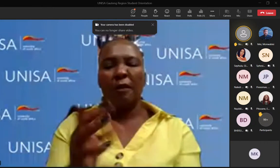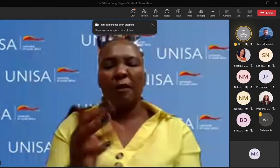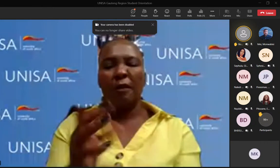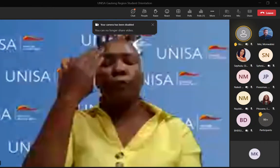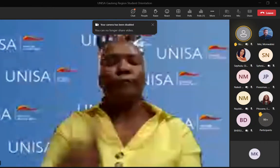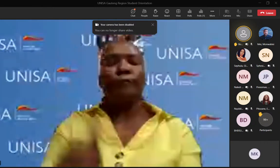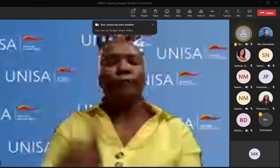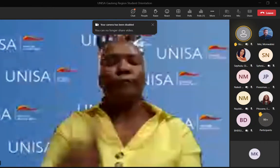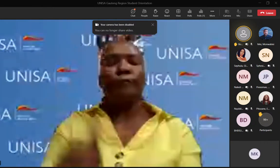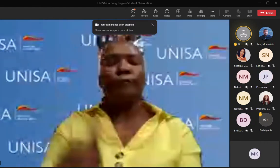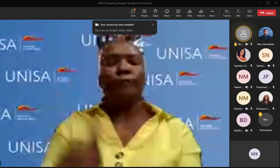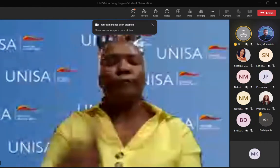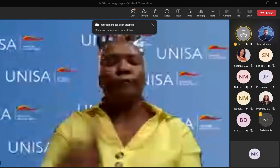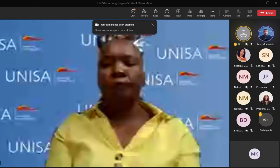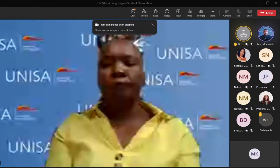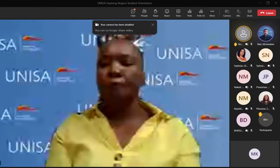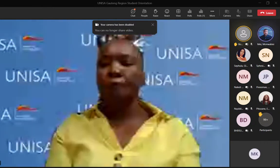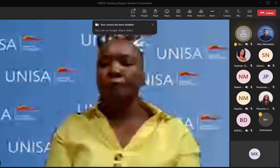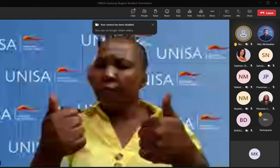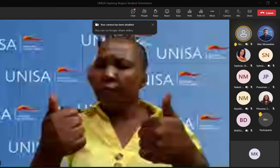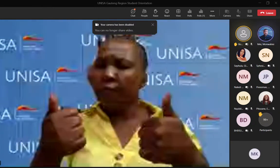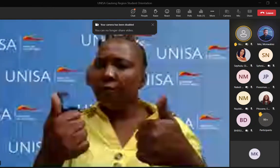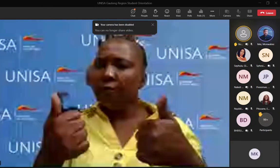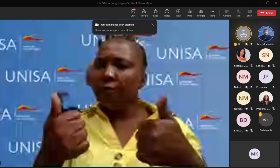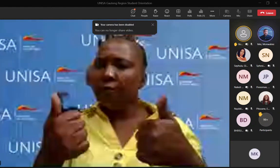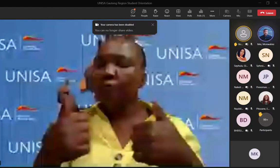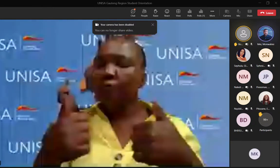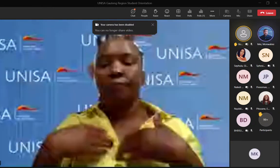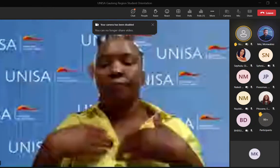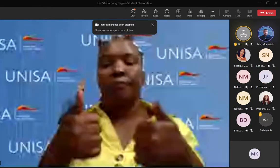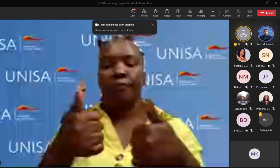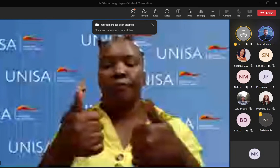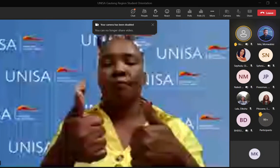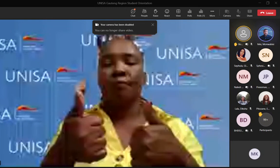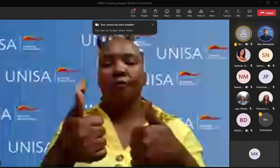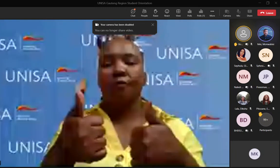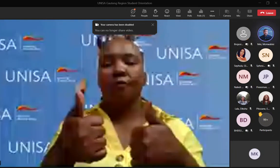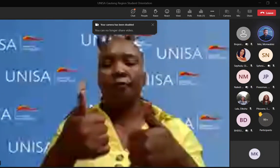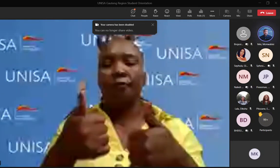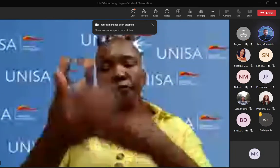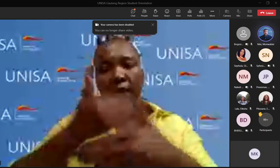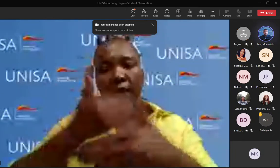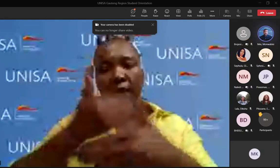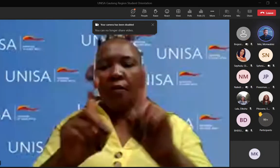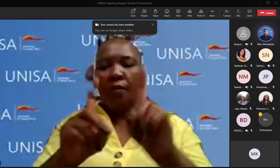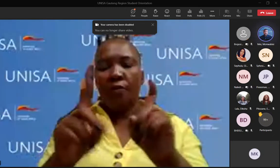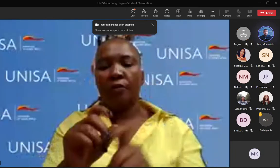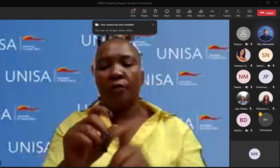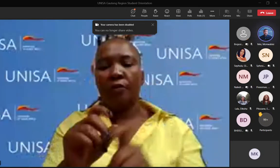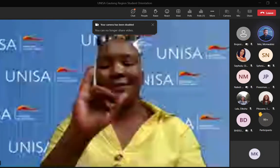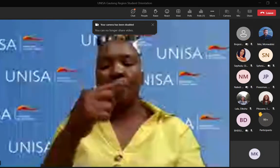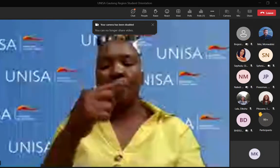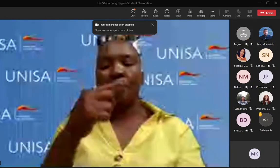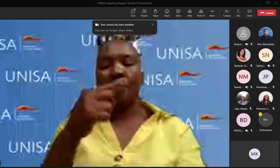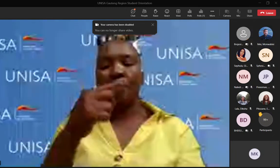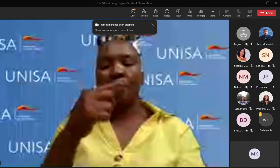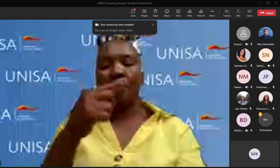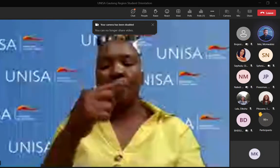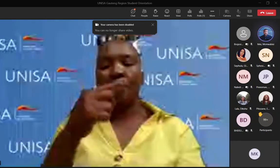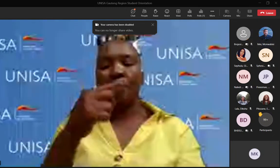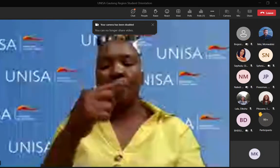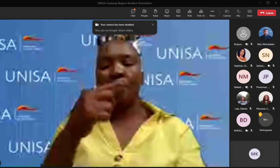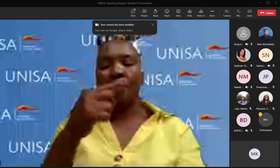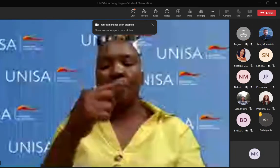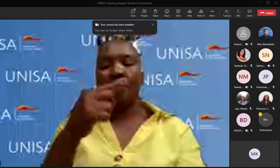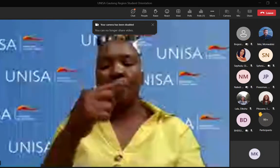hi guys how are you uh we're good thanks man you can pose your question to Inga okay thank you um I